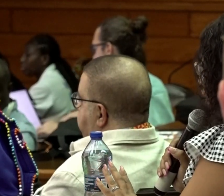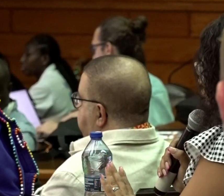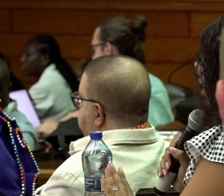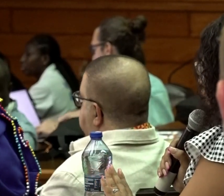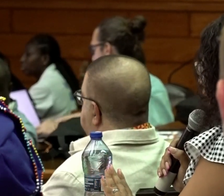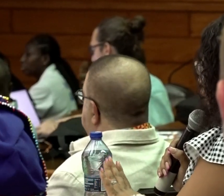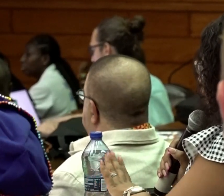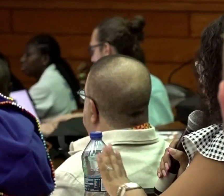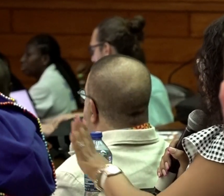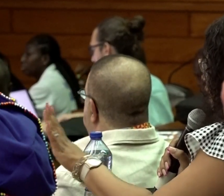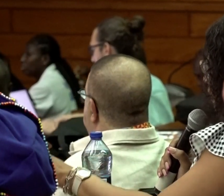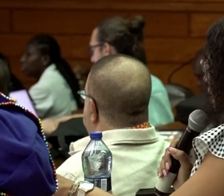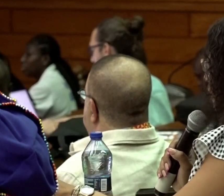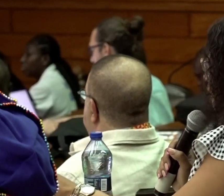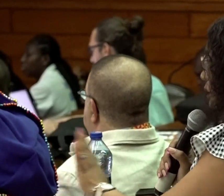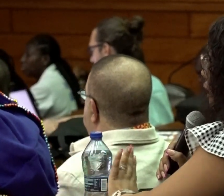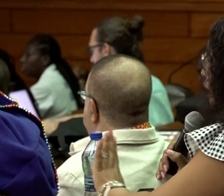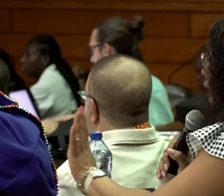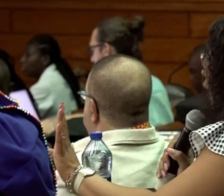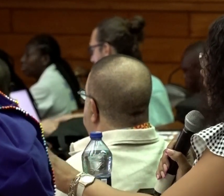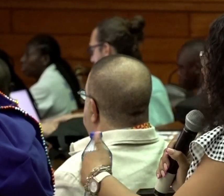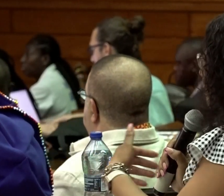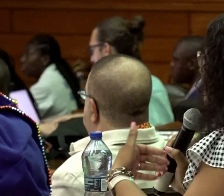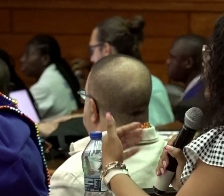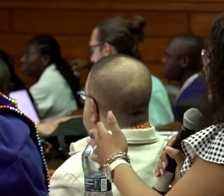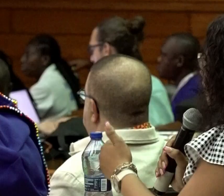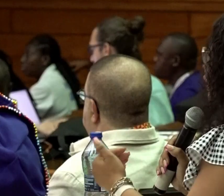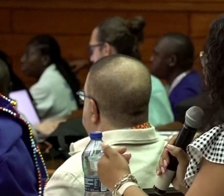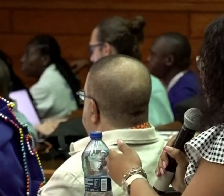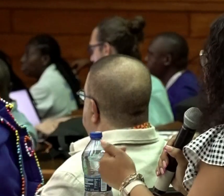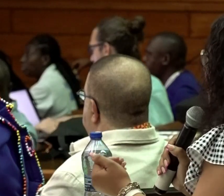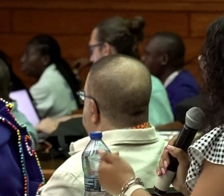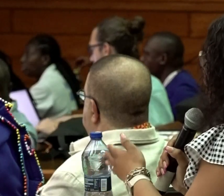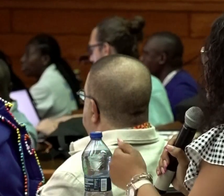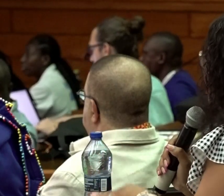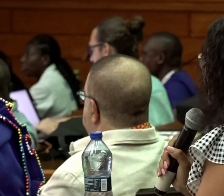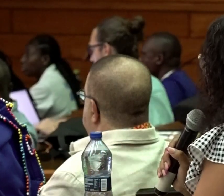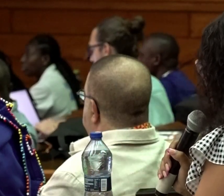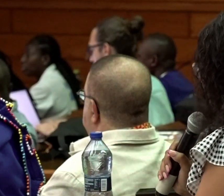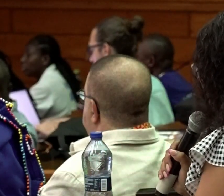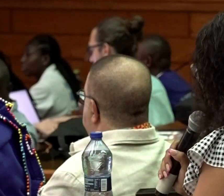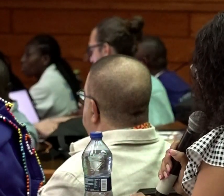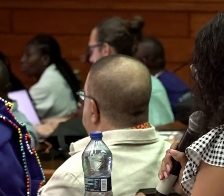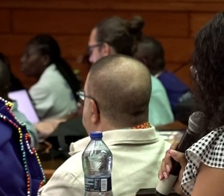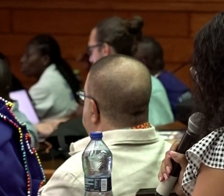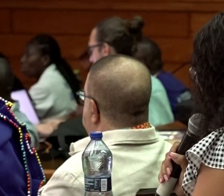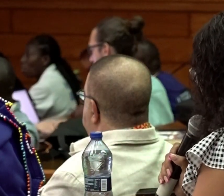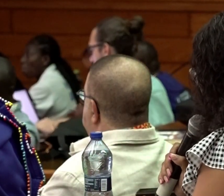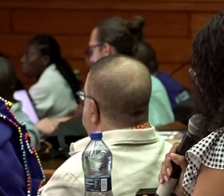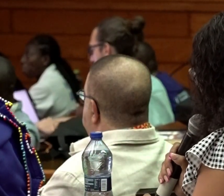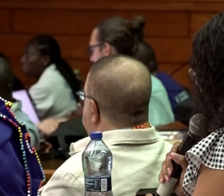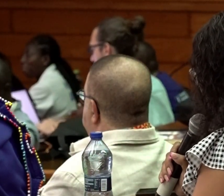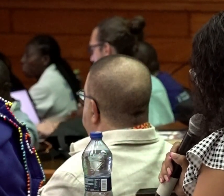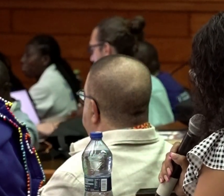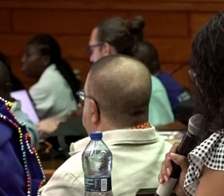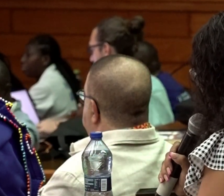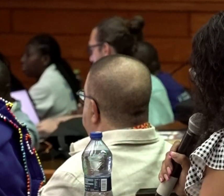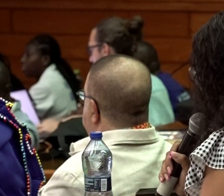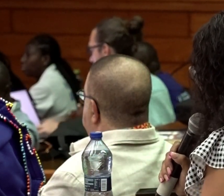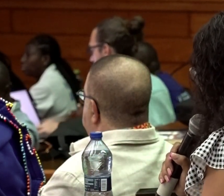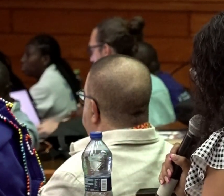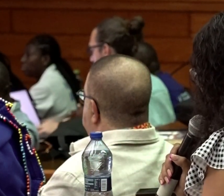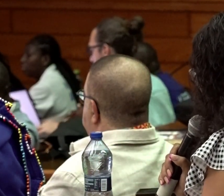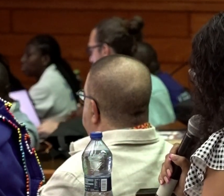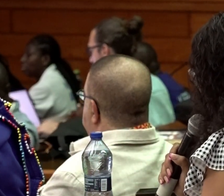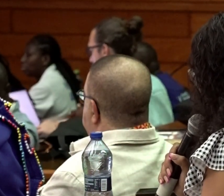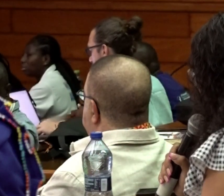government, or it was there was some collaboration or consultation with government. And the reason I was